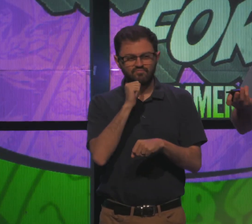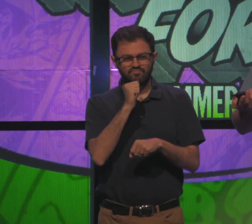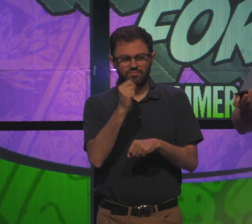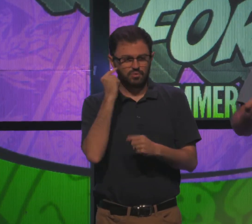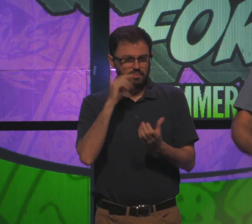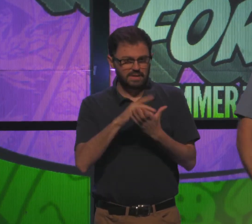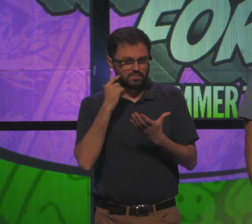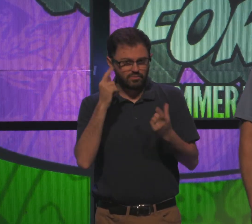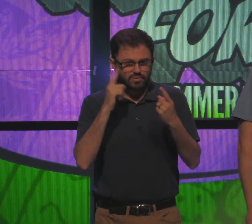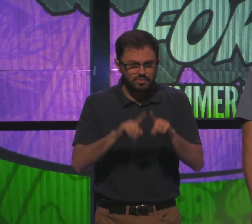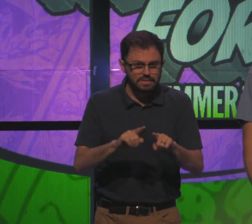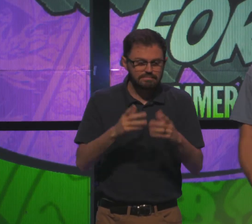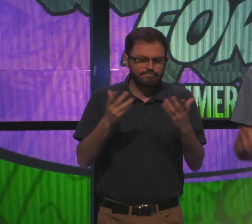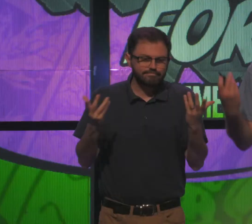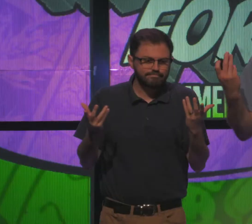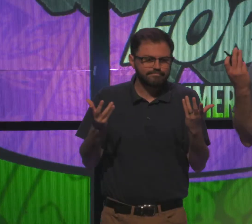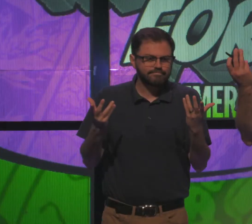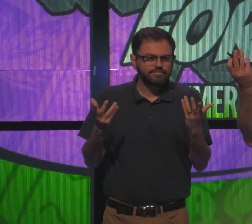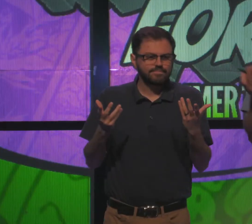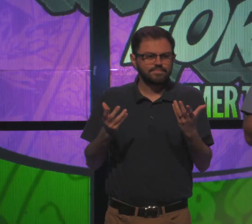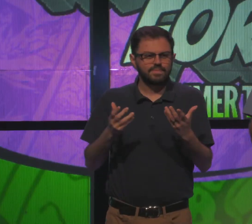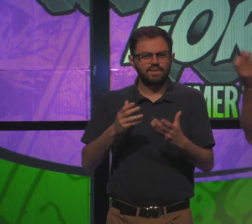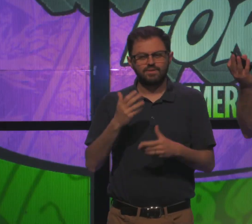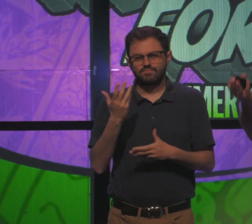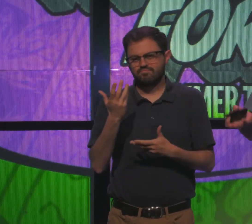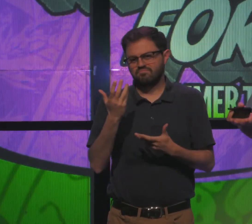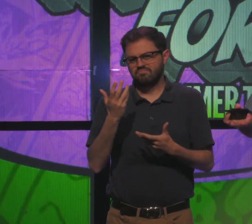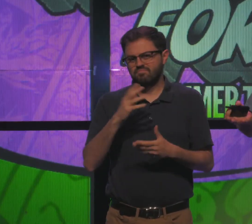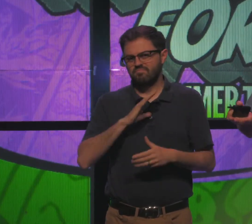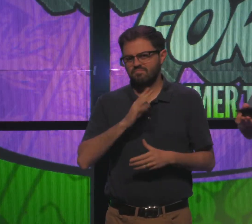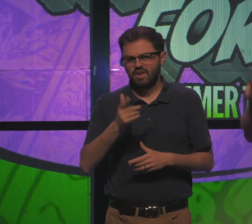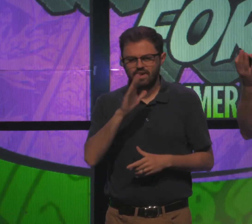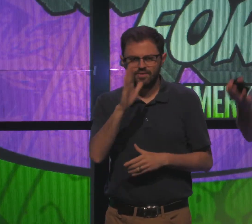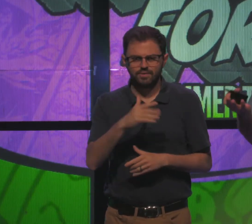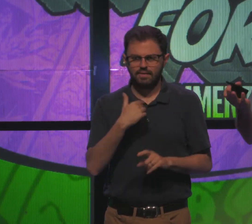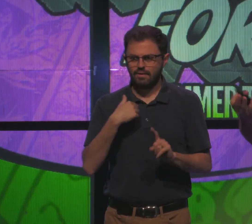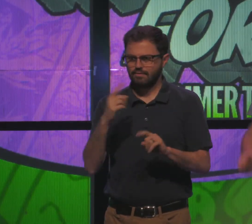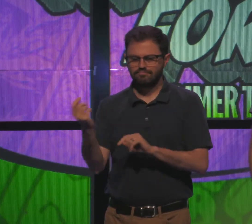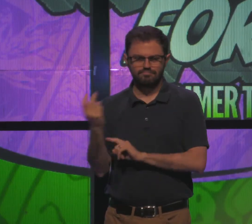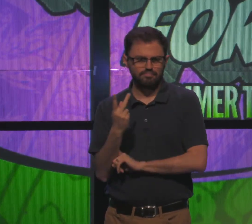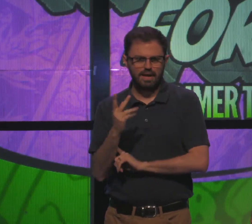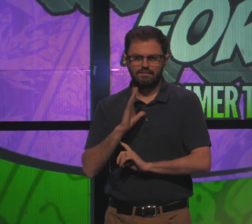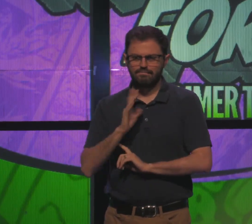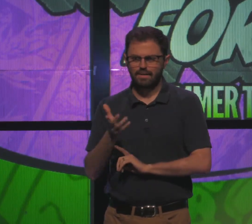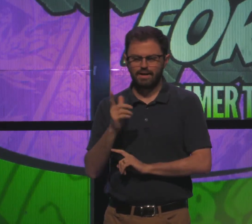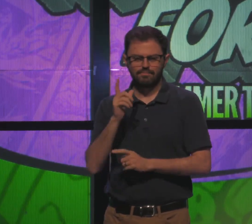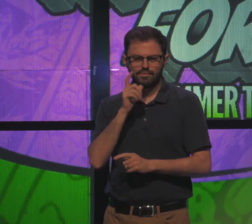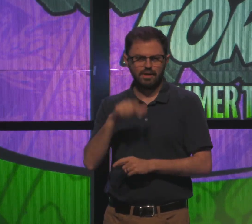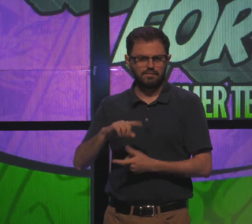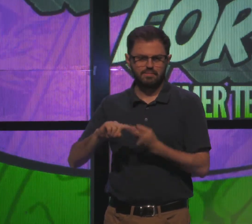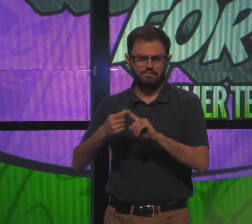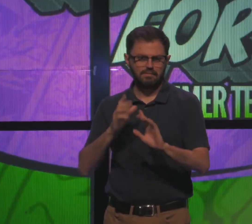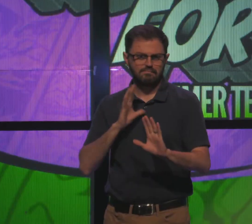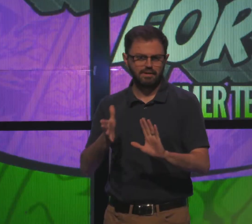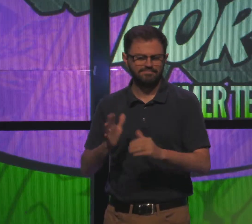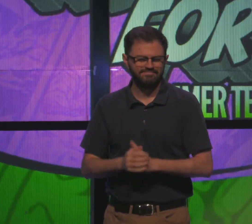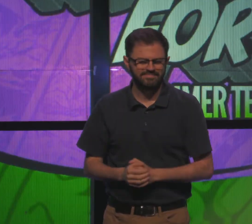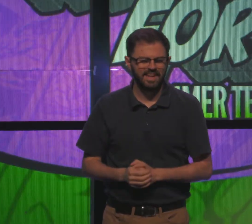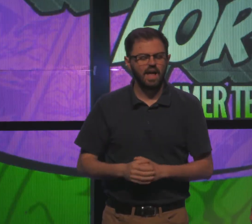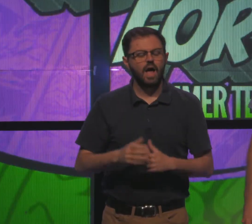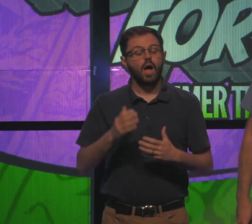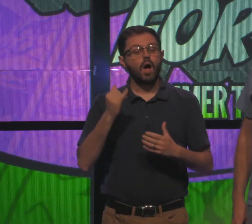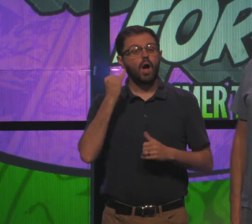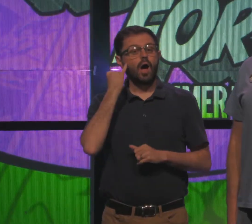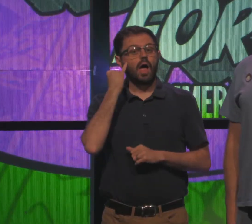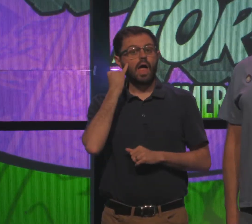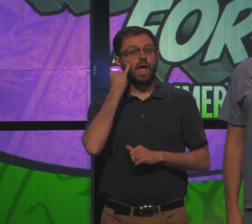hour. And then there's water slides, and you don't ever have to come back and we can be friends. That's the way I look at it, all right? So if you are